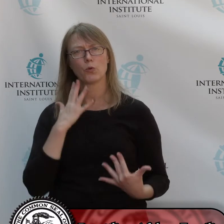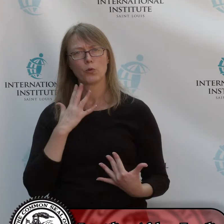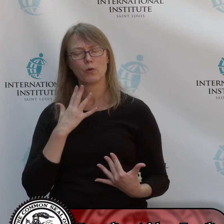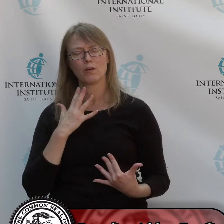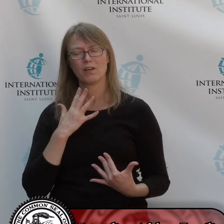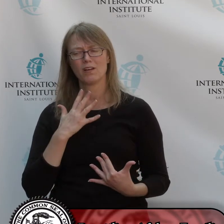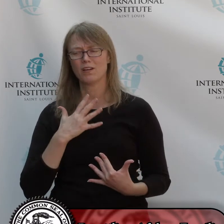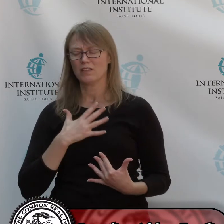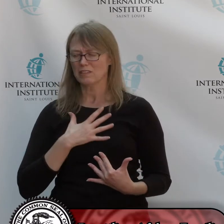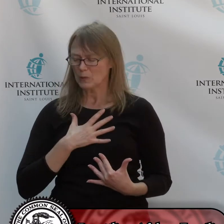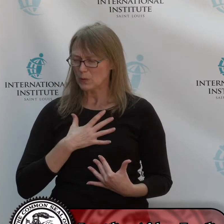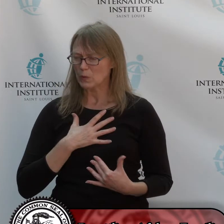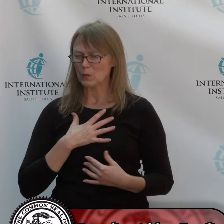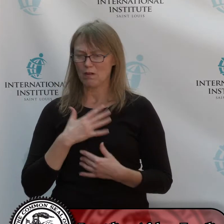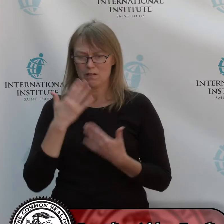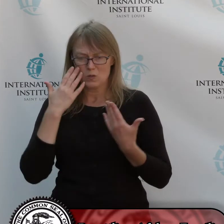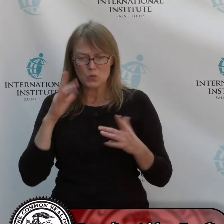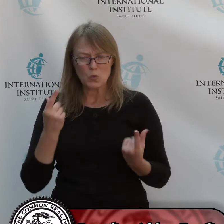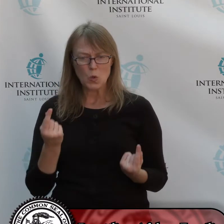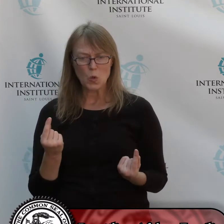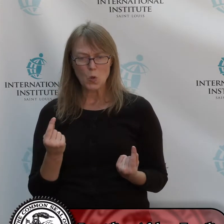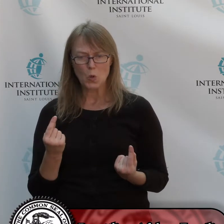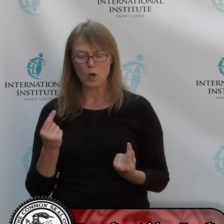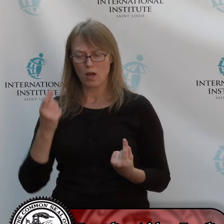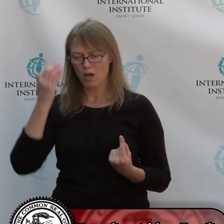And so I started